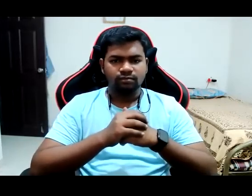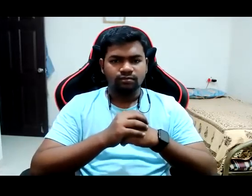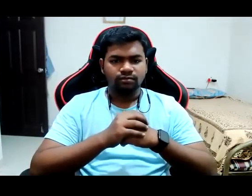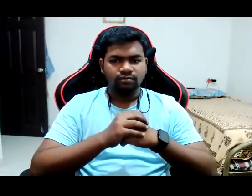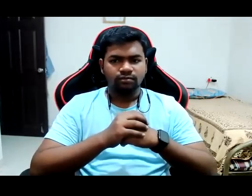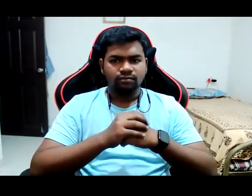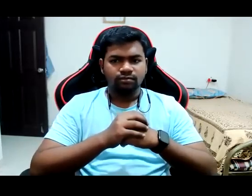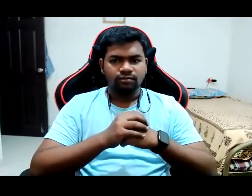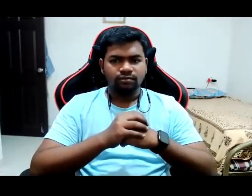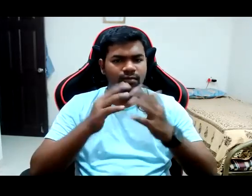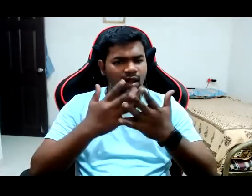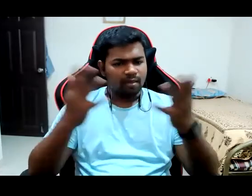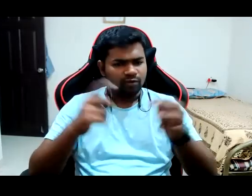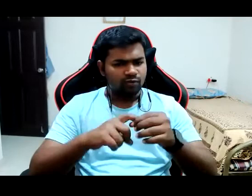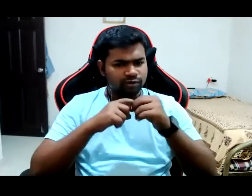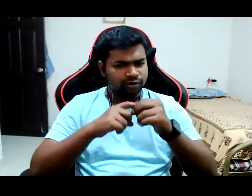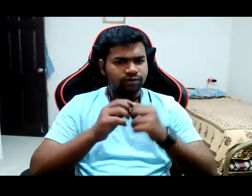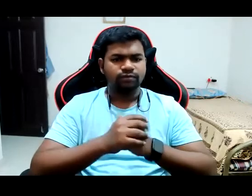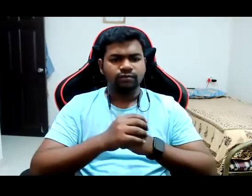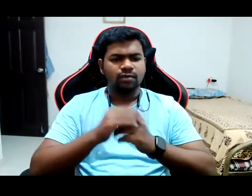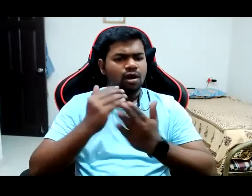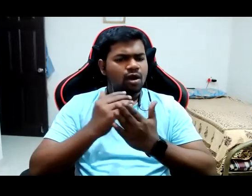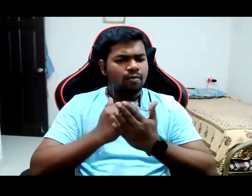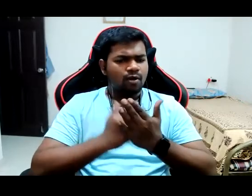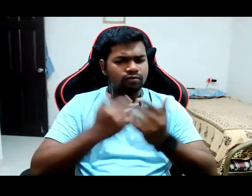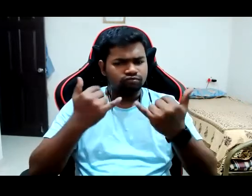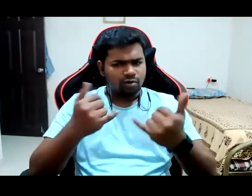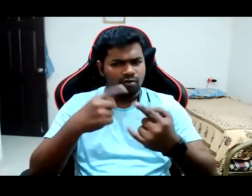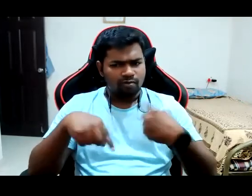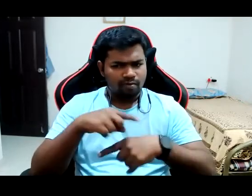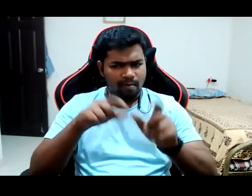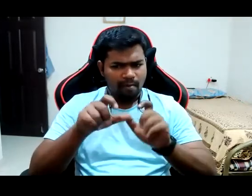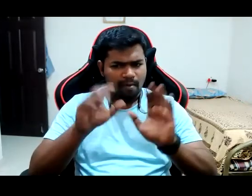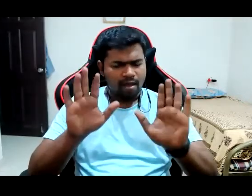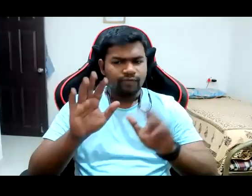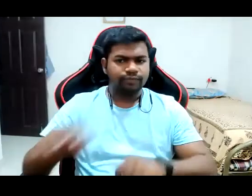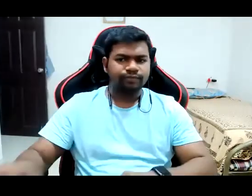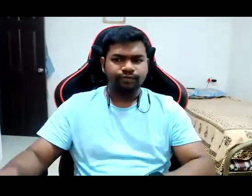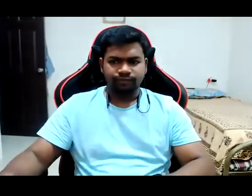Any other questions about any of this right now?